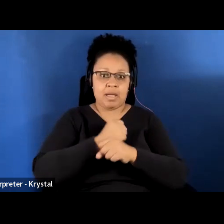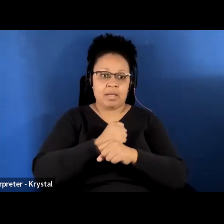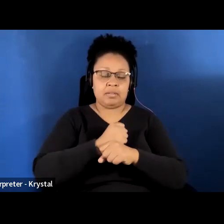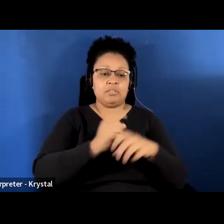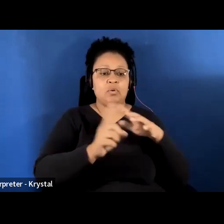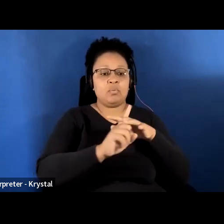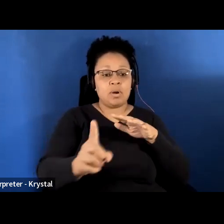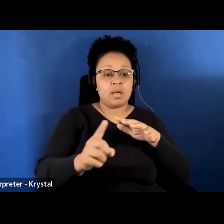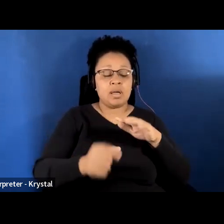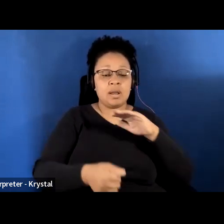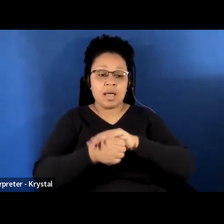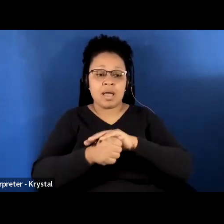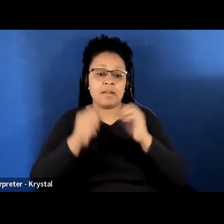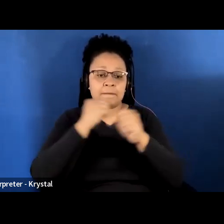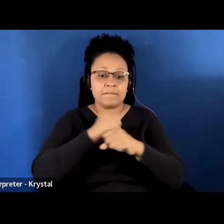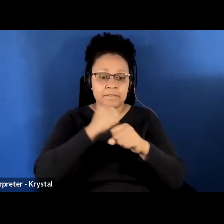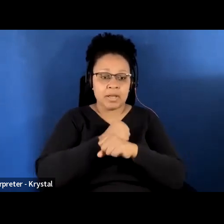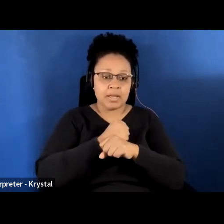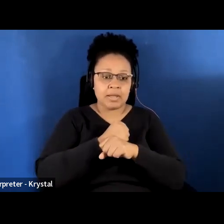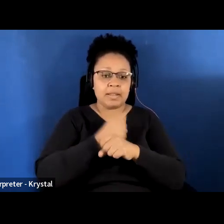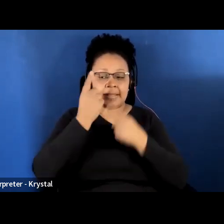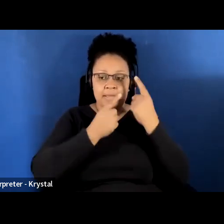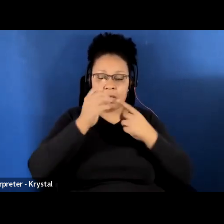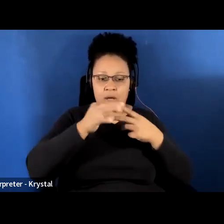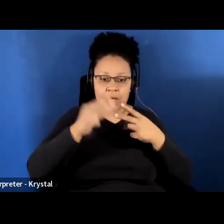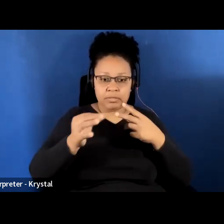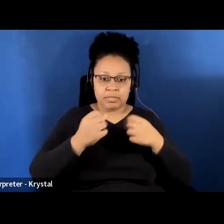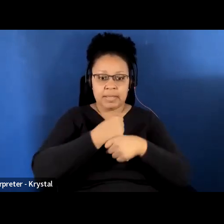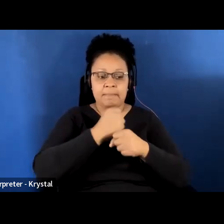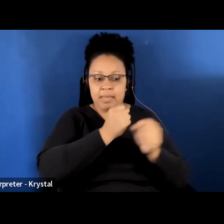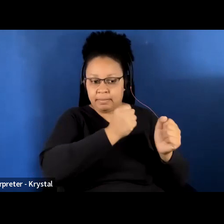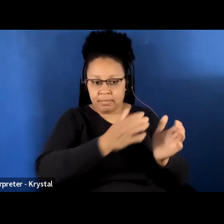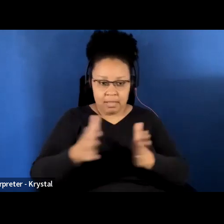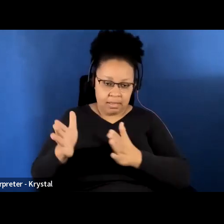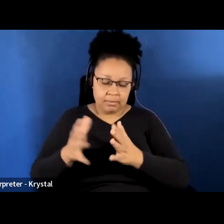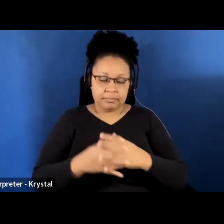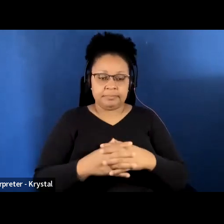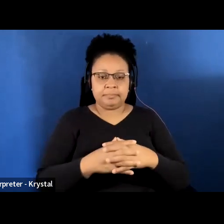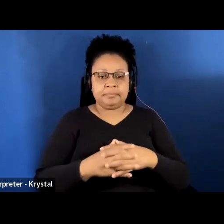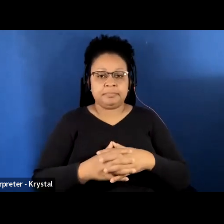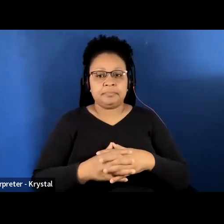Run, hide, or fight. Consider your options and make a plan.